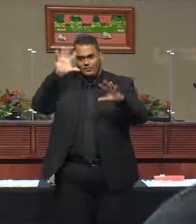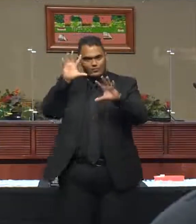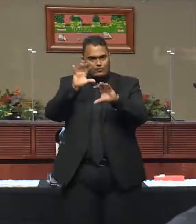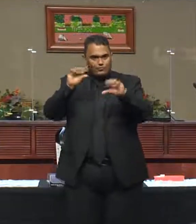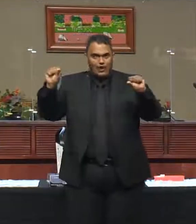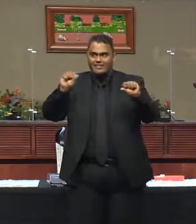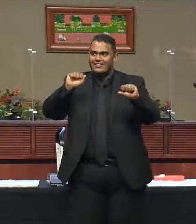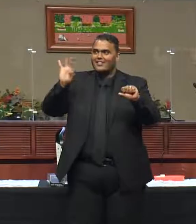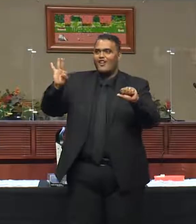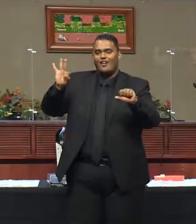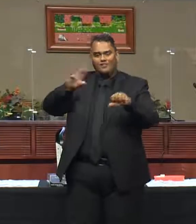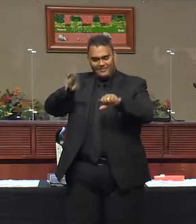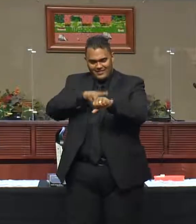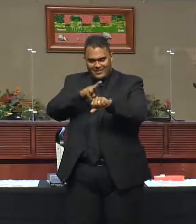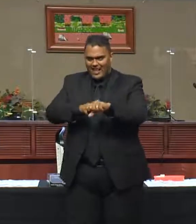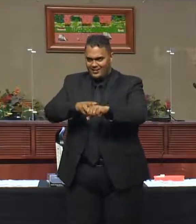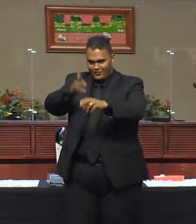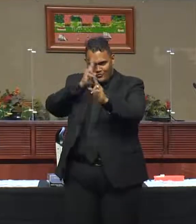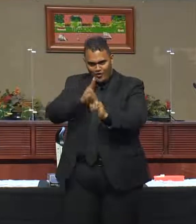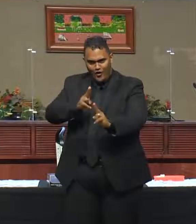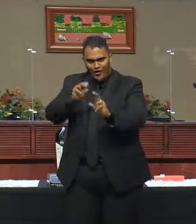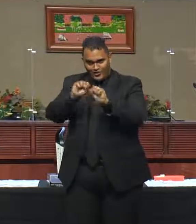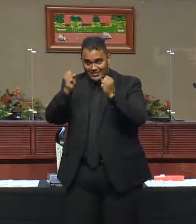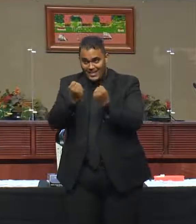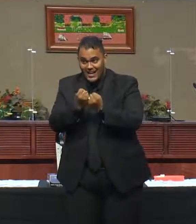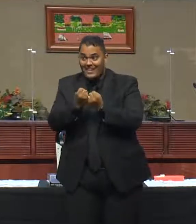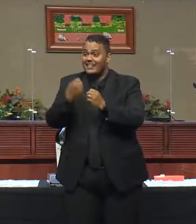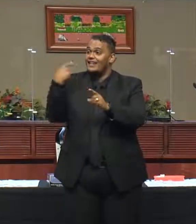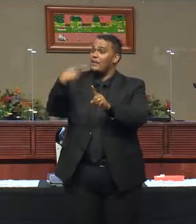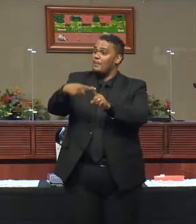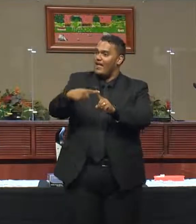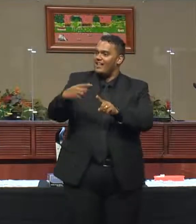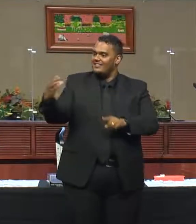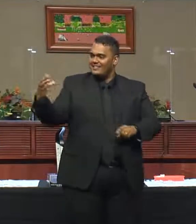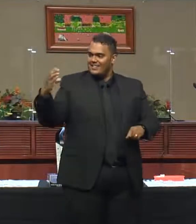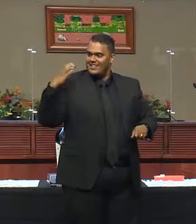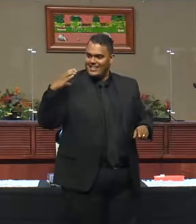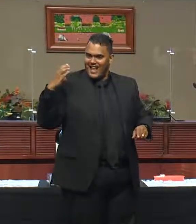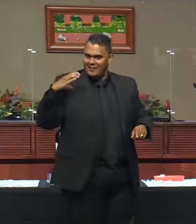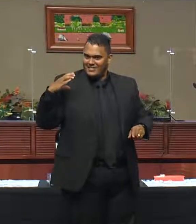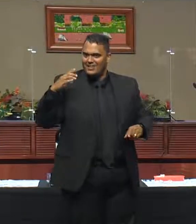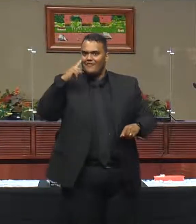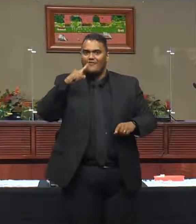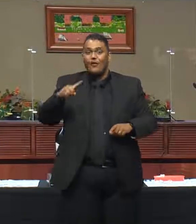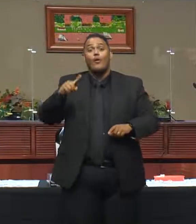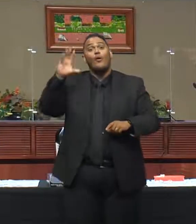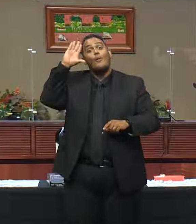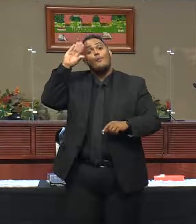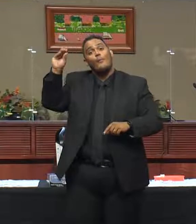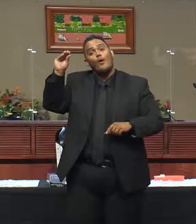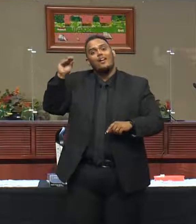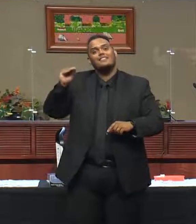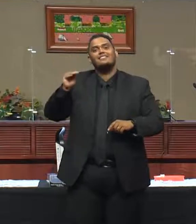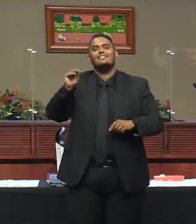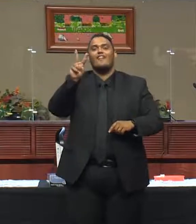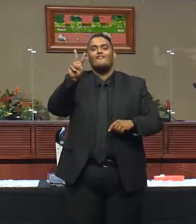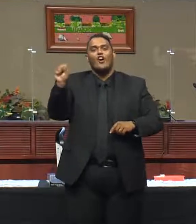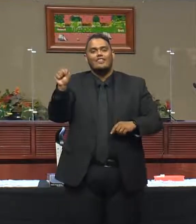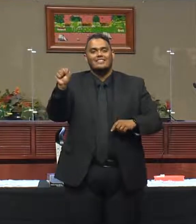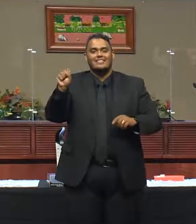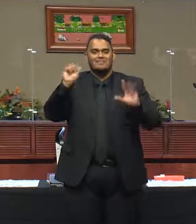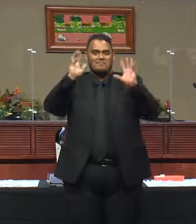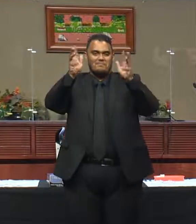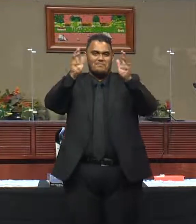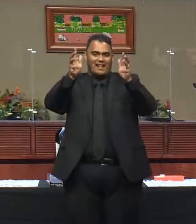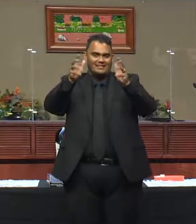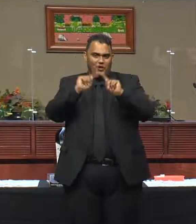Honor Society and captain of the boys' varsity basketball team. He is very active